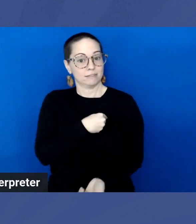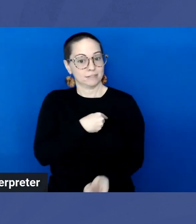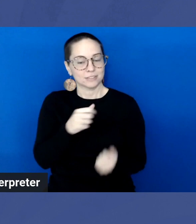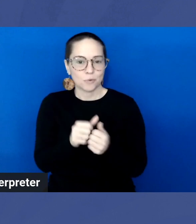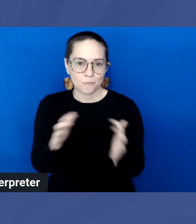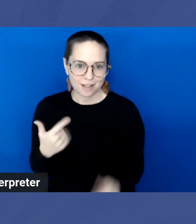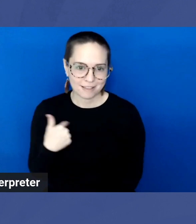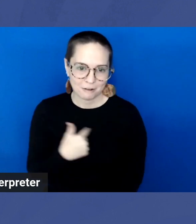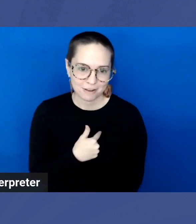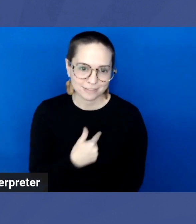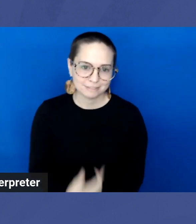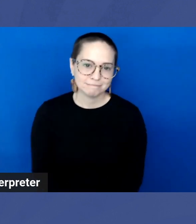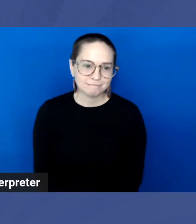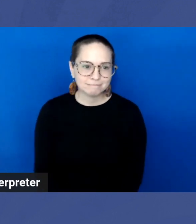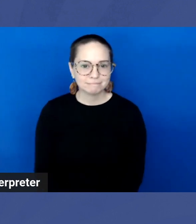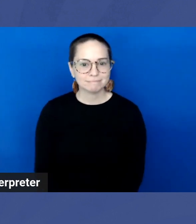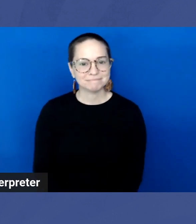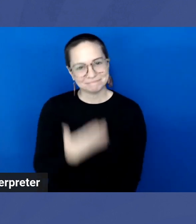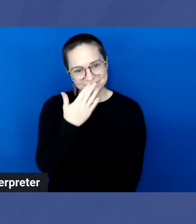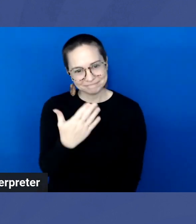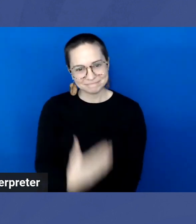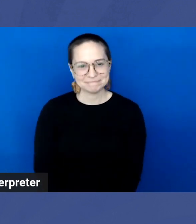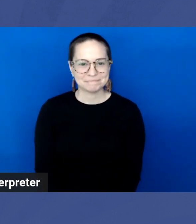us. Thank you.